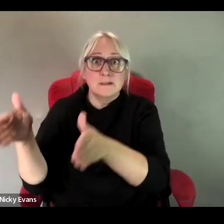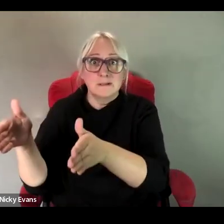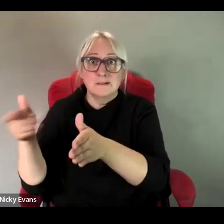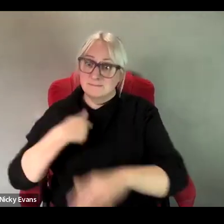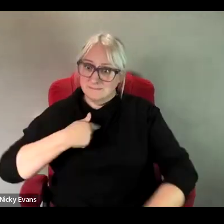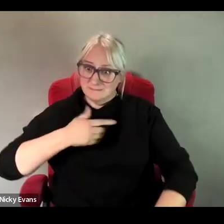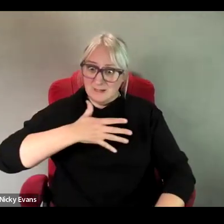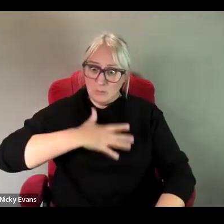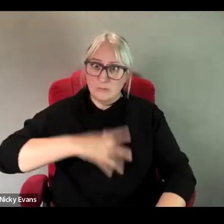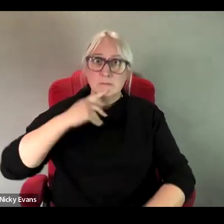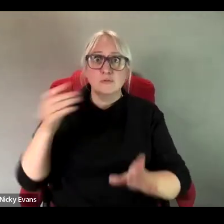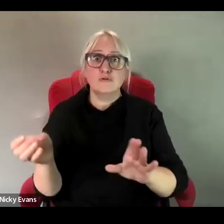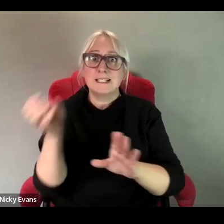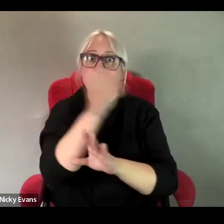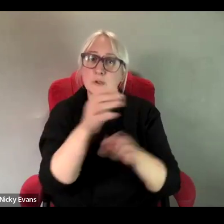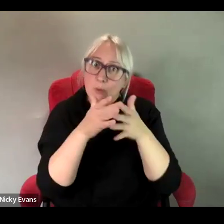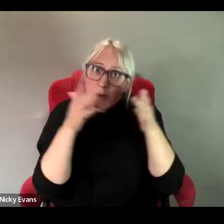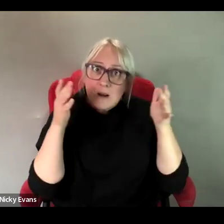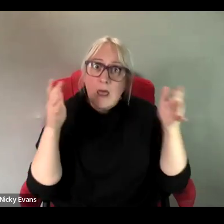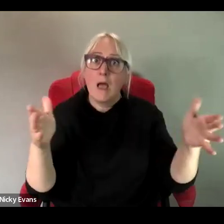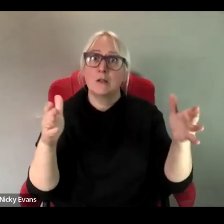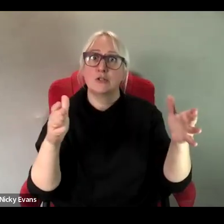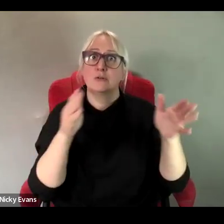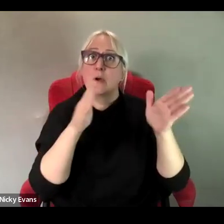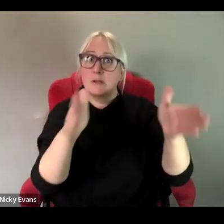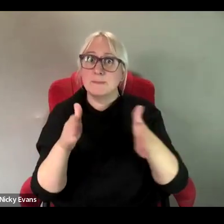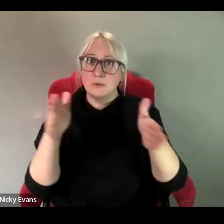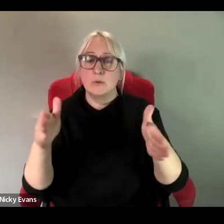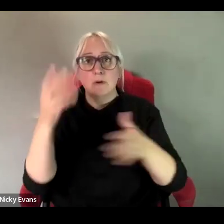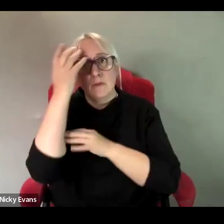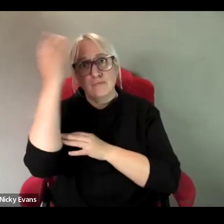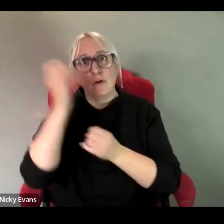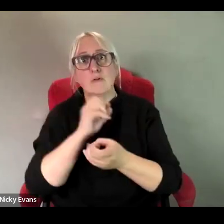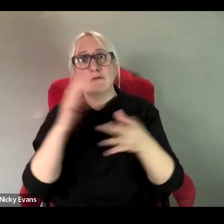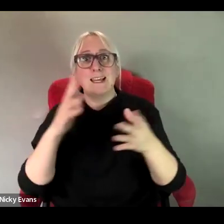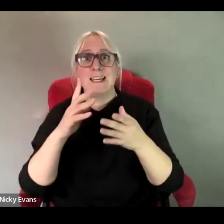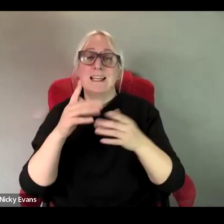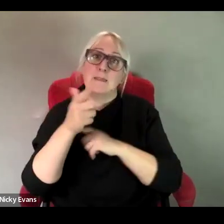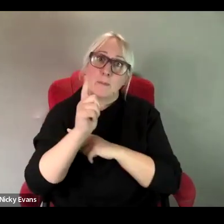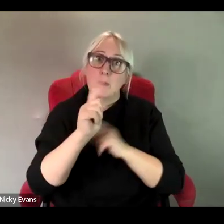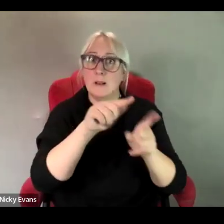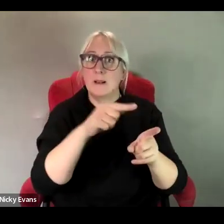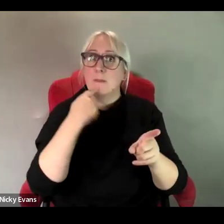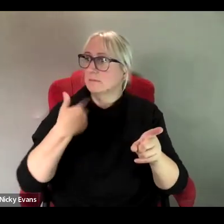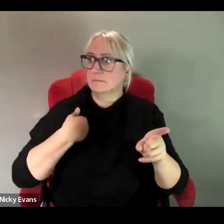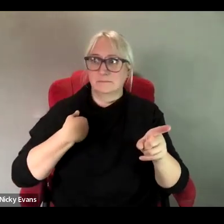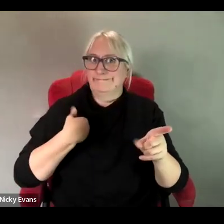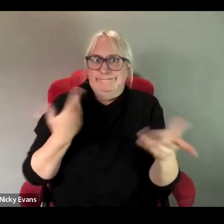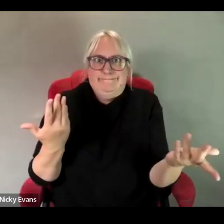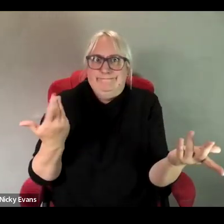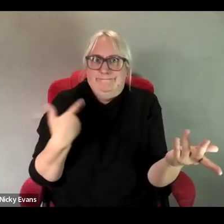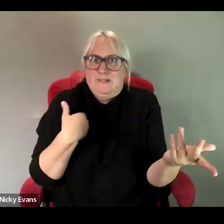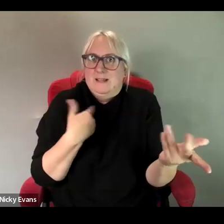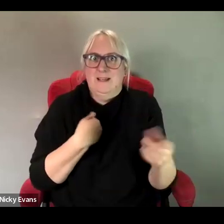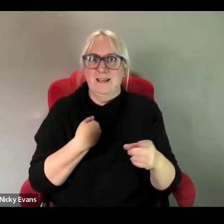him to be transferred to a large hospital, they're all free in Liverpool. No, I didn't have a say because my stepmother had the